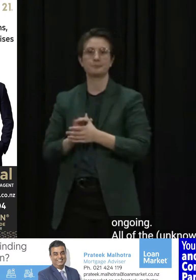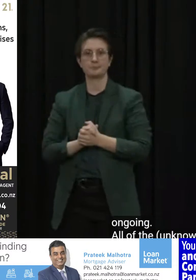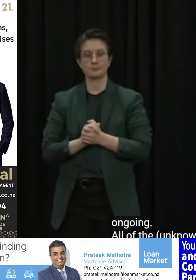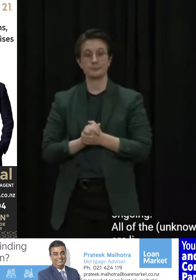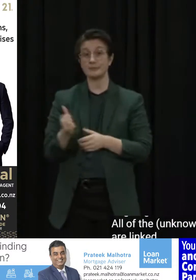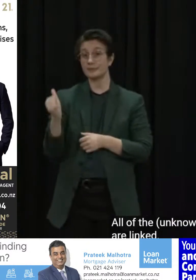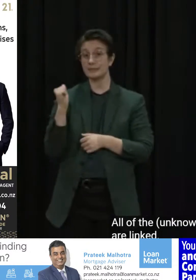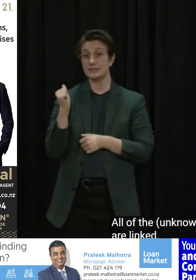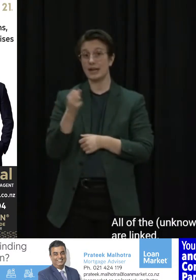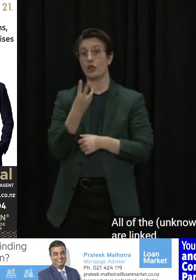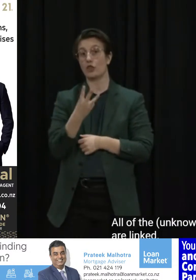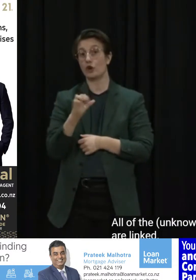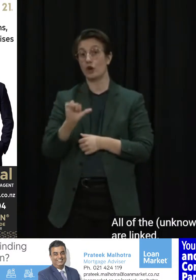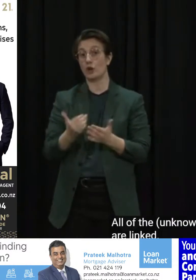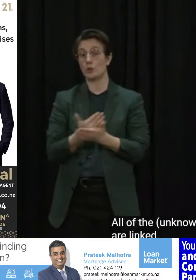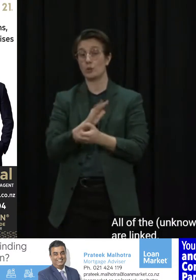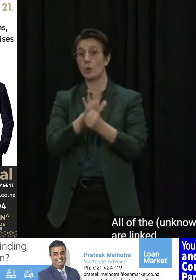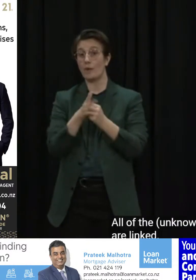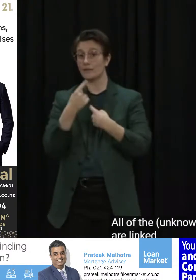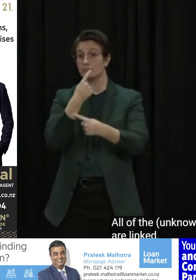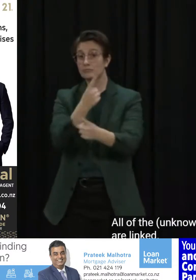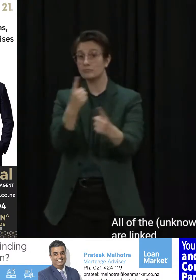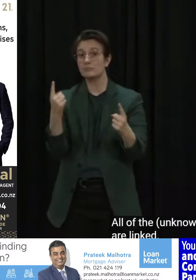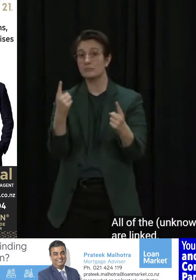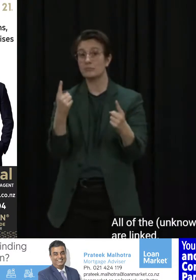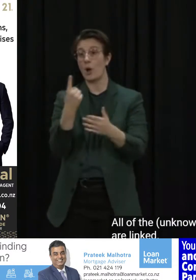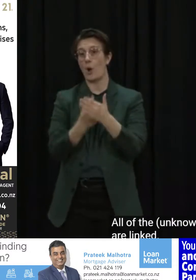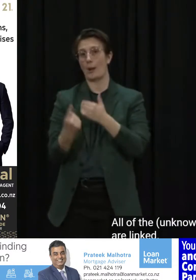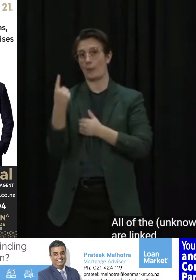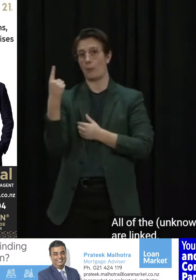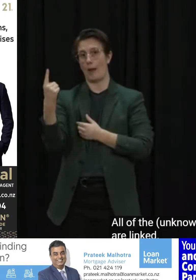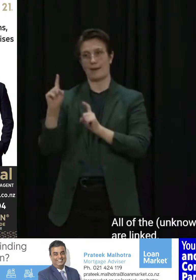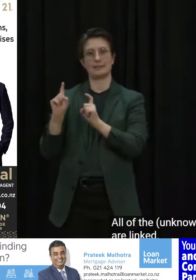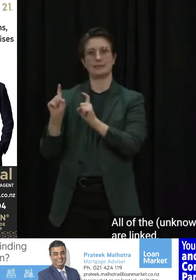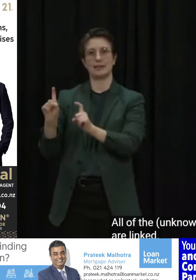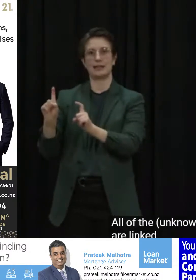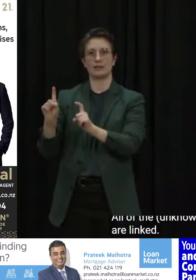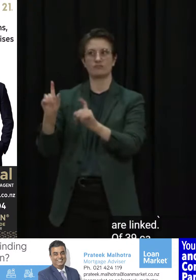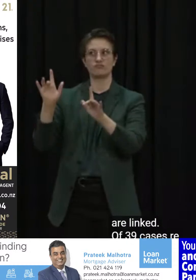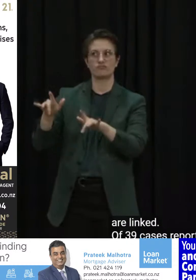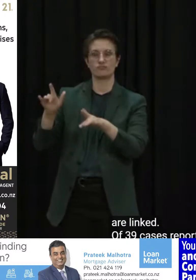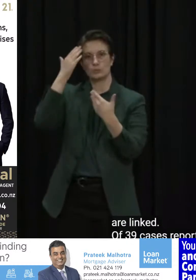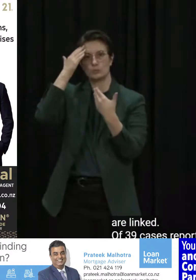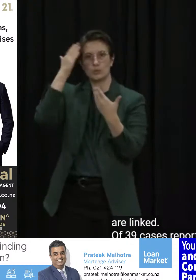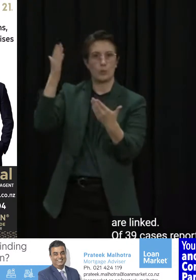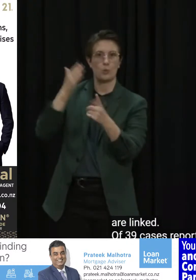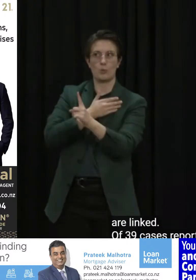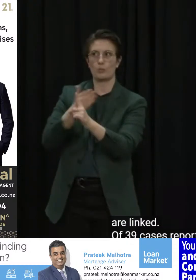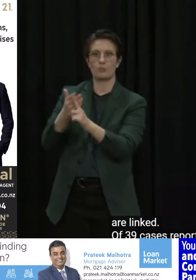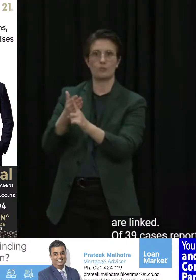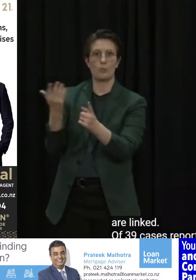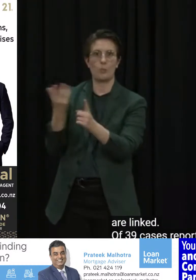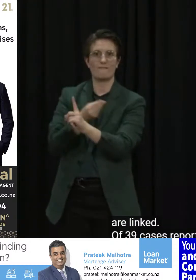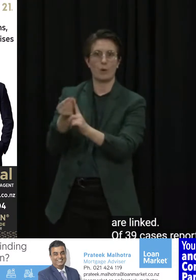reported, only 1 Auckland case remains unlinked at this point, with investigations